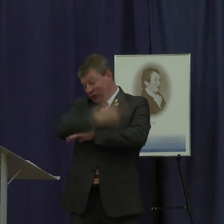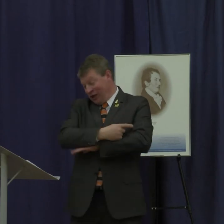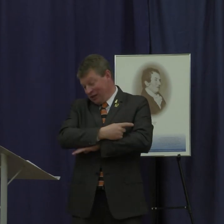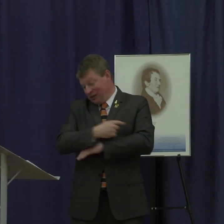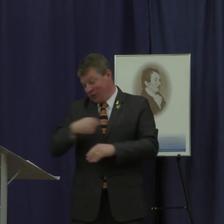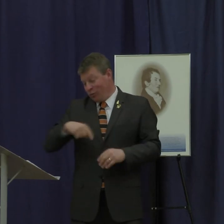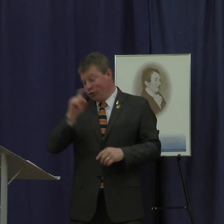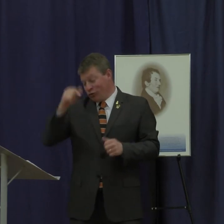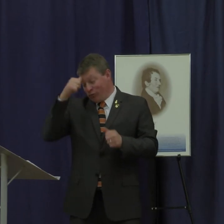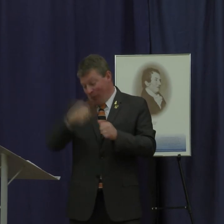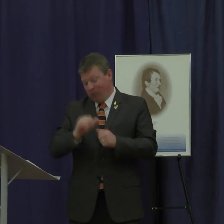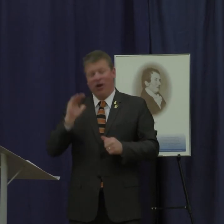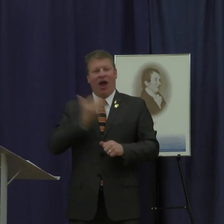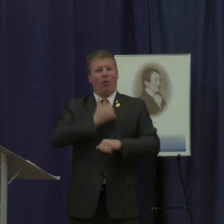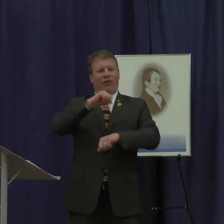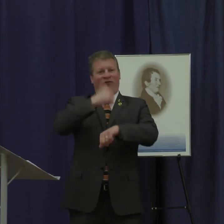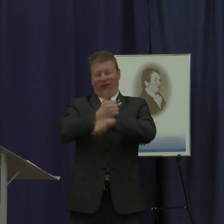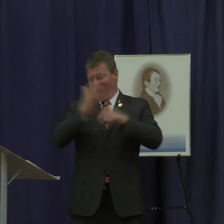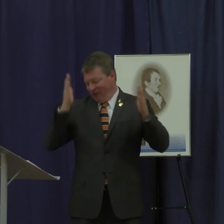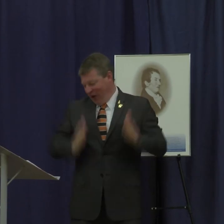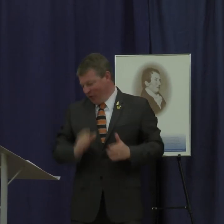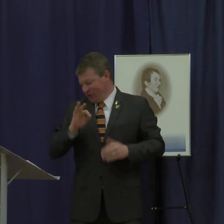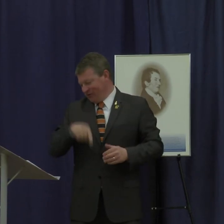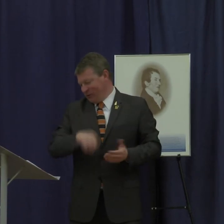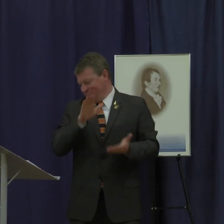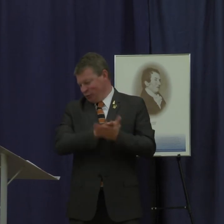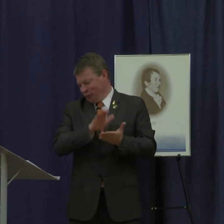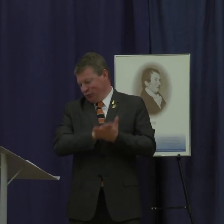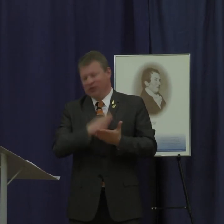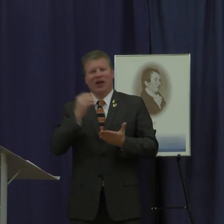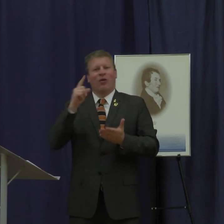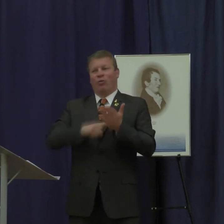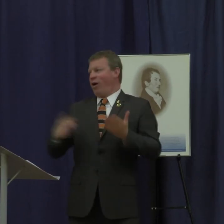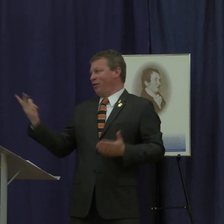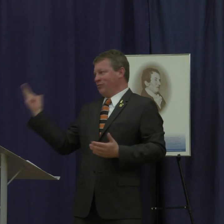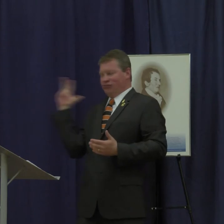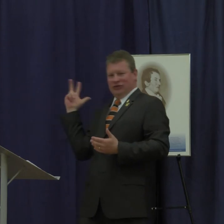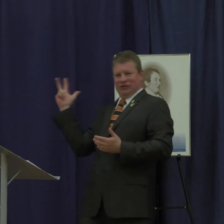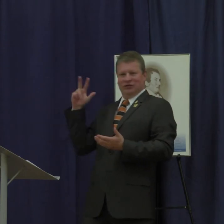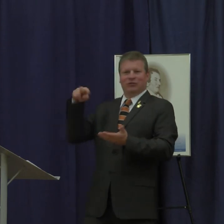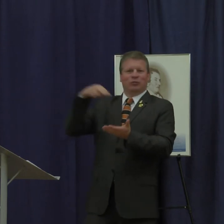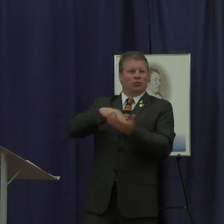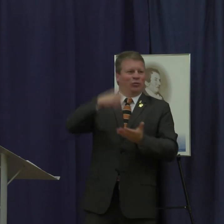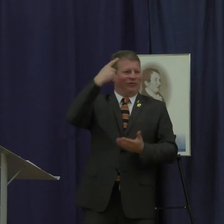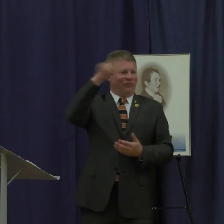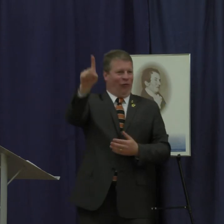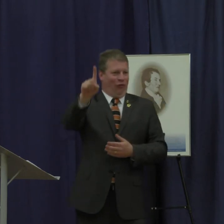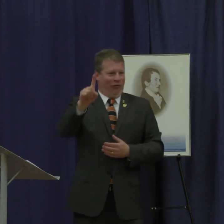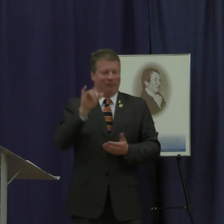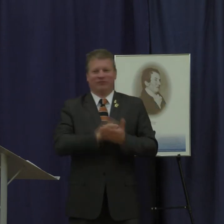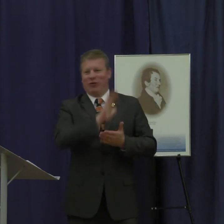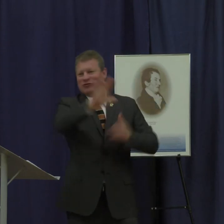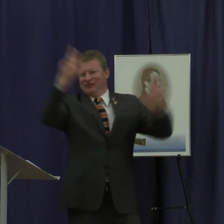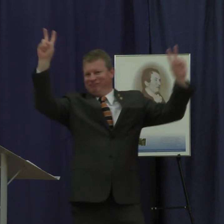Just as today, we should remember the founders of the school and all that they stood